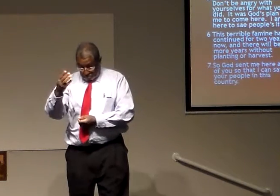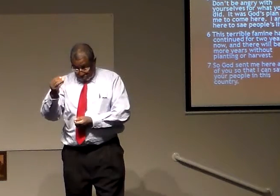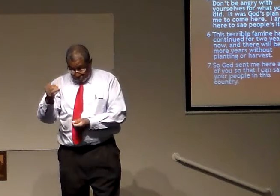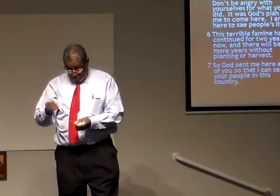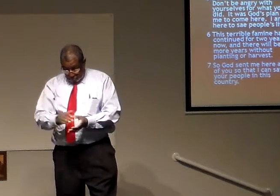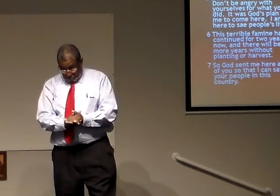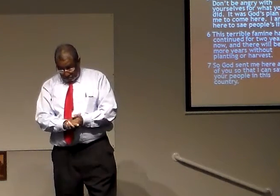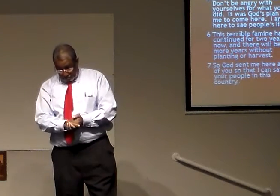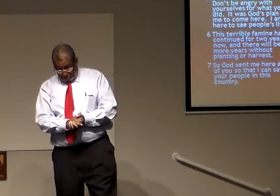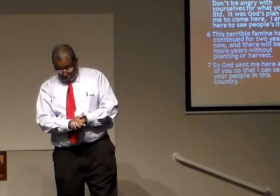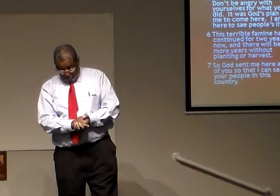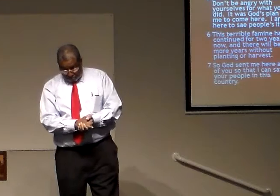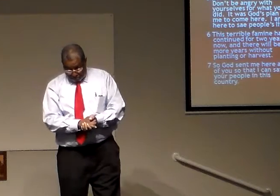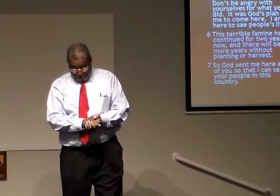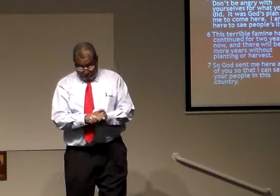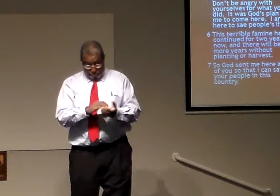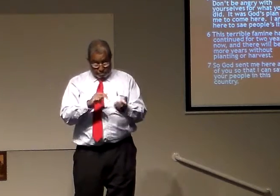So, guess what?